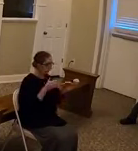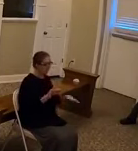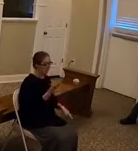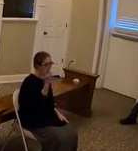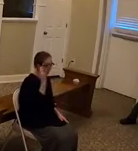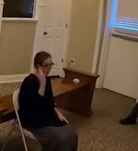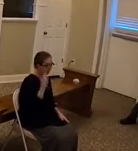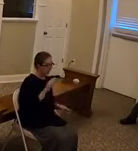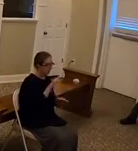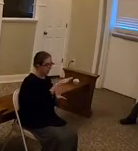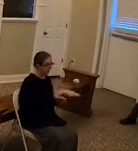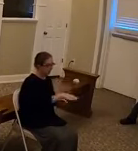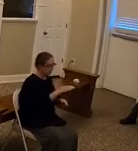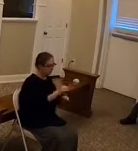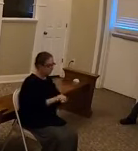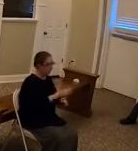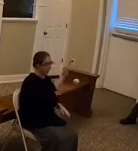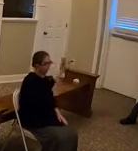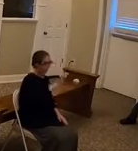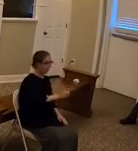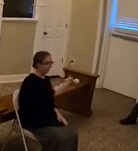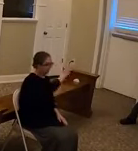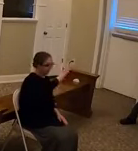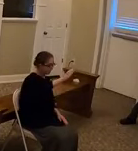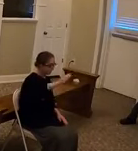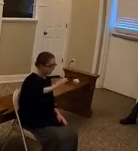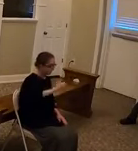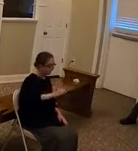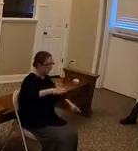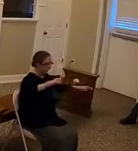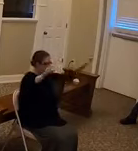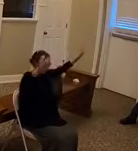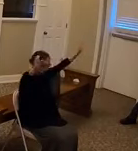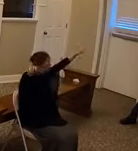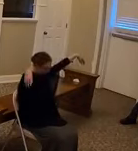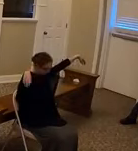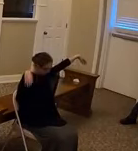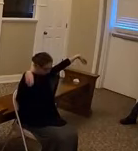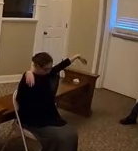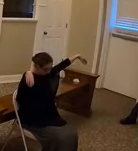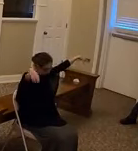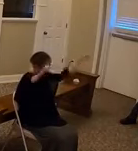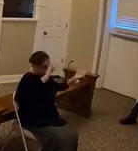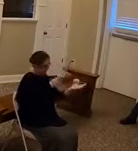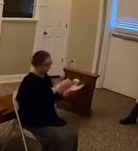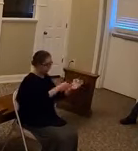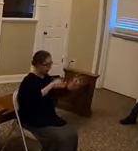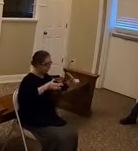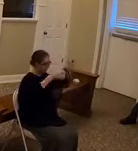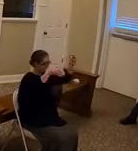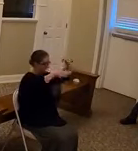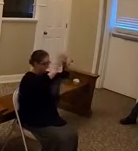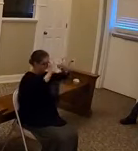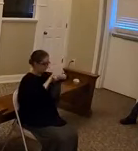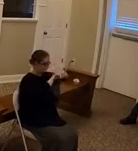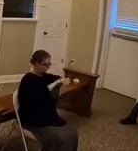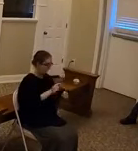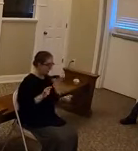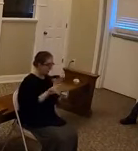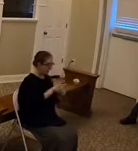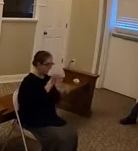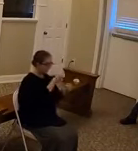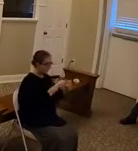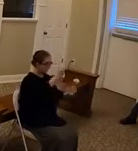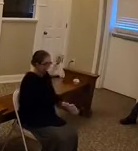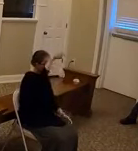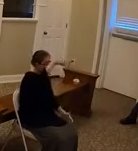did? He stepped up on a cross and he hung there, suspended between heaven and earth until the last